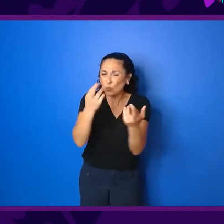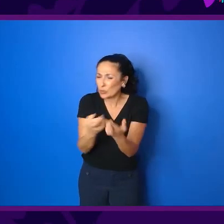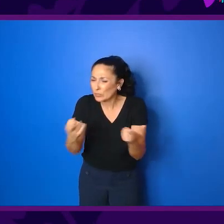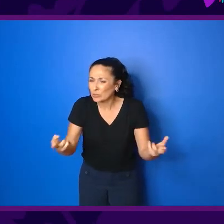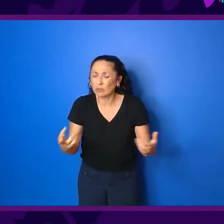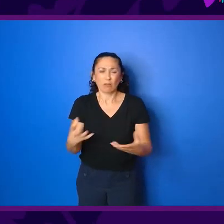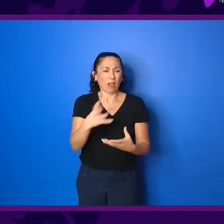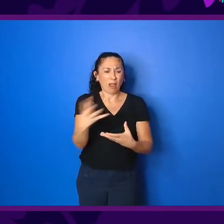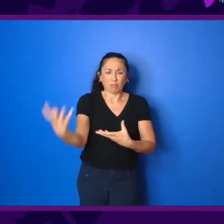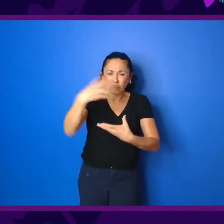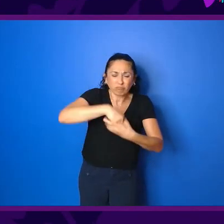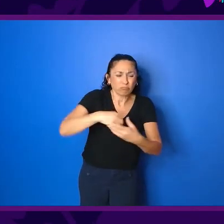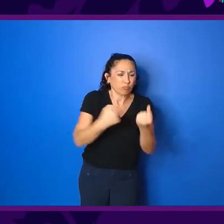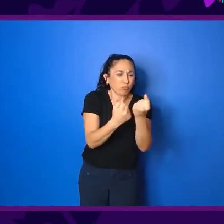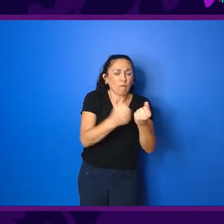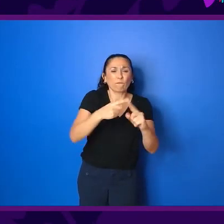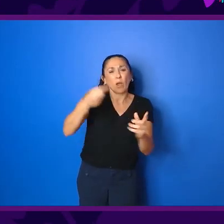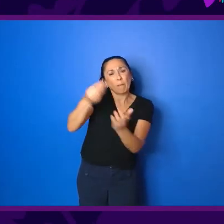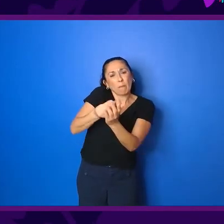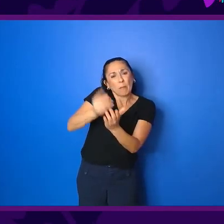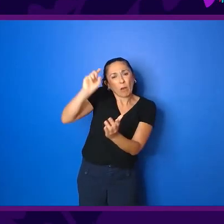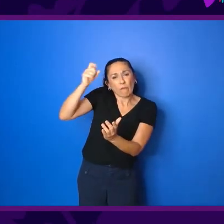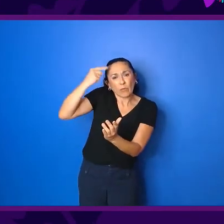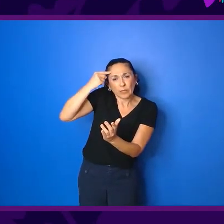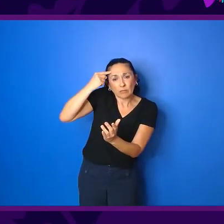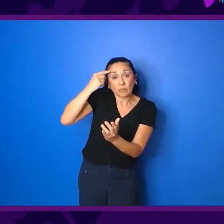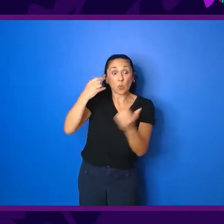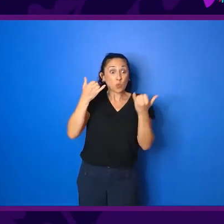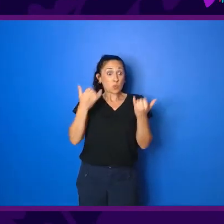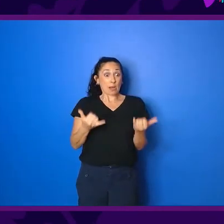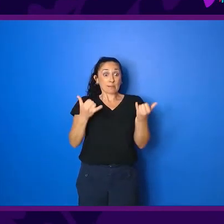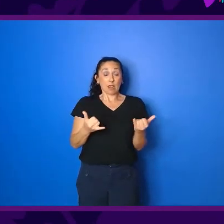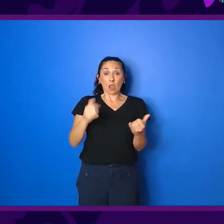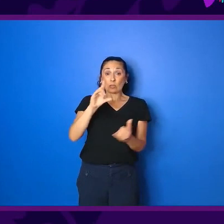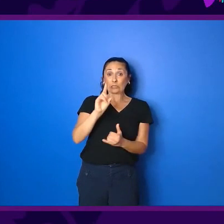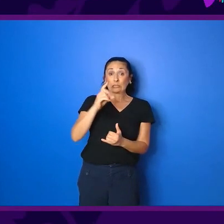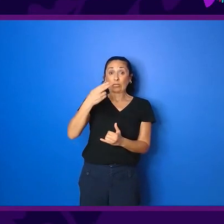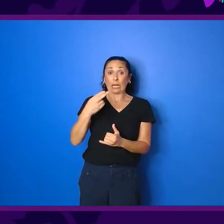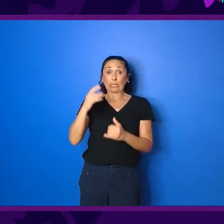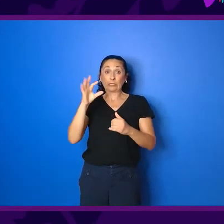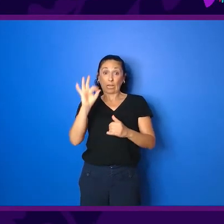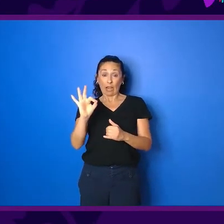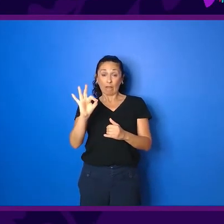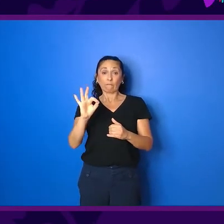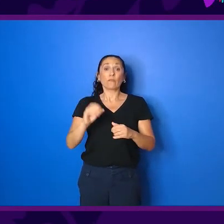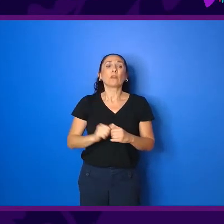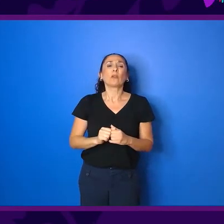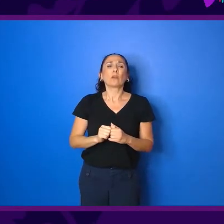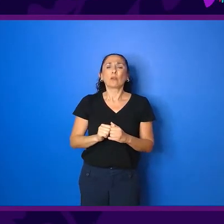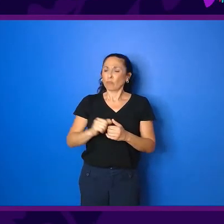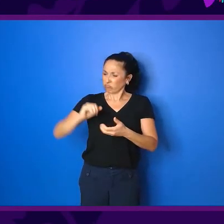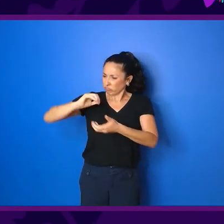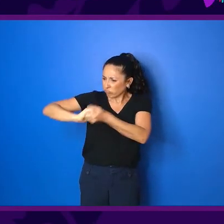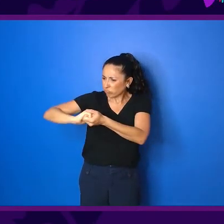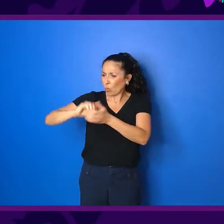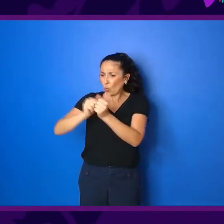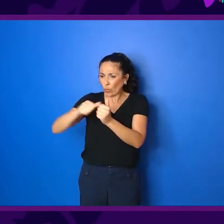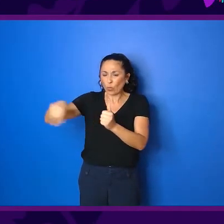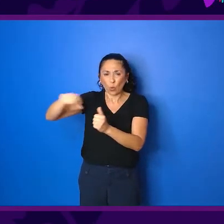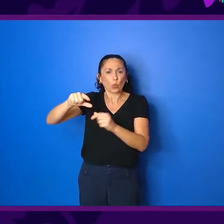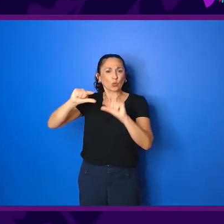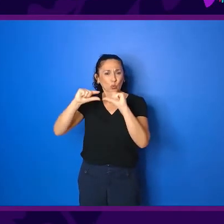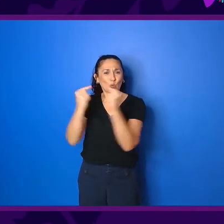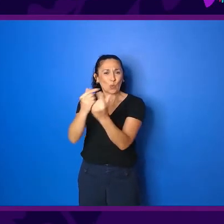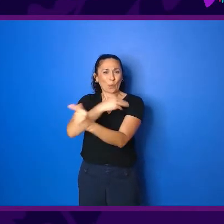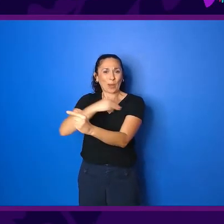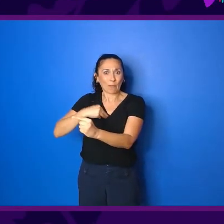possible. Right now, DHF is coordinating with Vecinos Unidos to establish food banks in communities in need, as well as